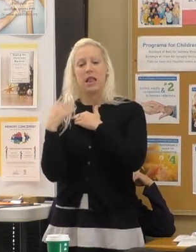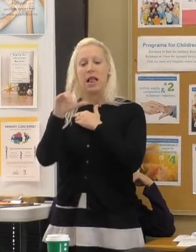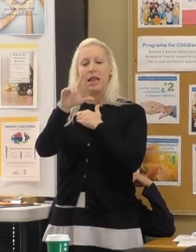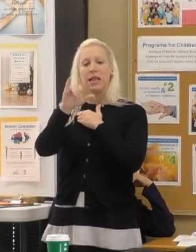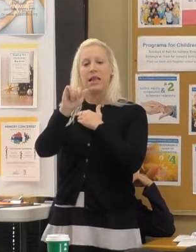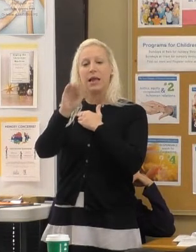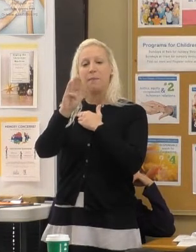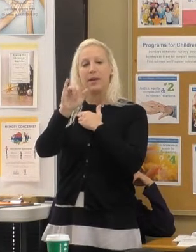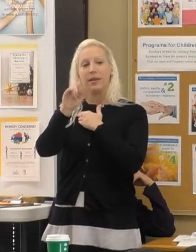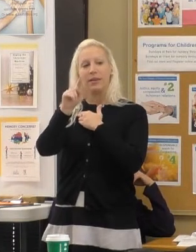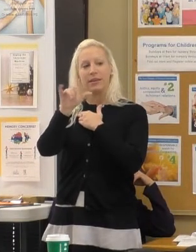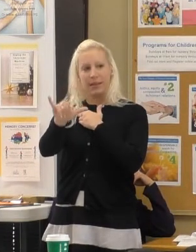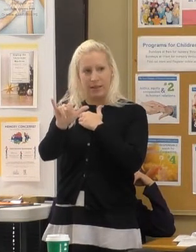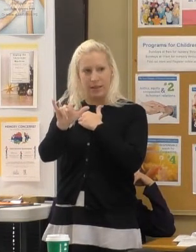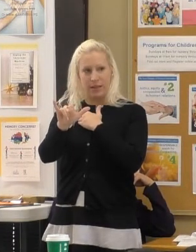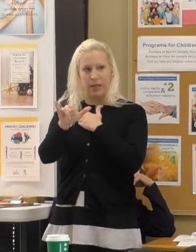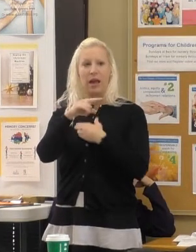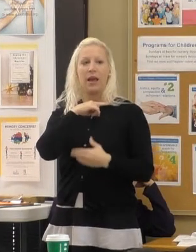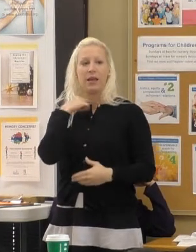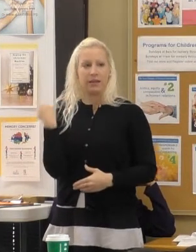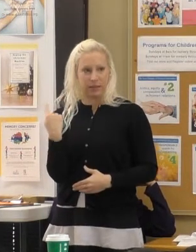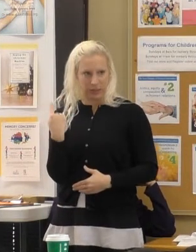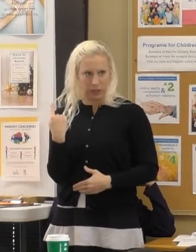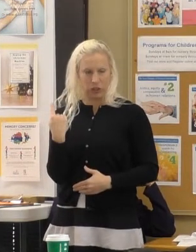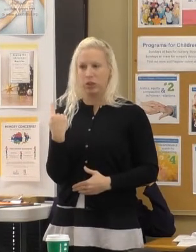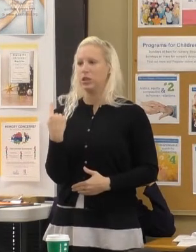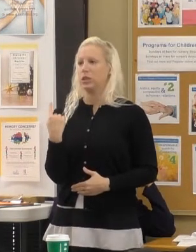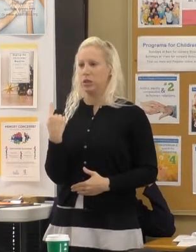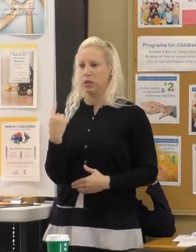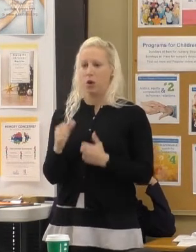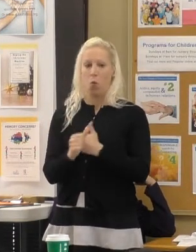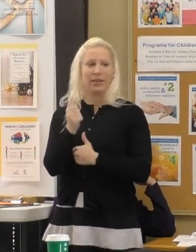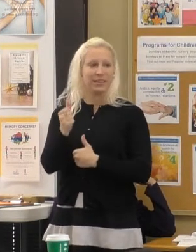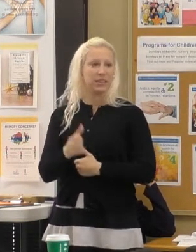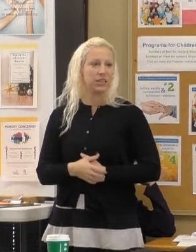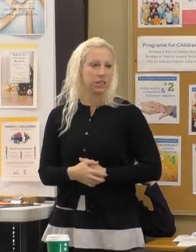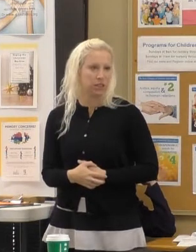We talk at the commission about VRI as being